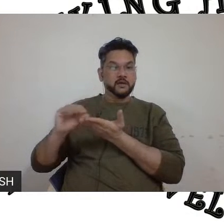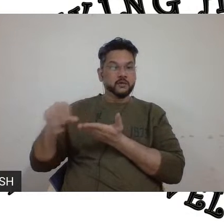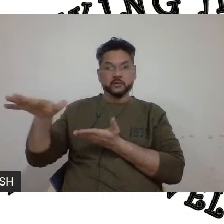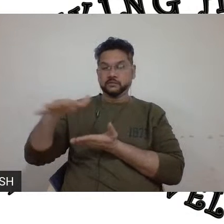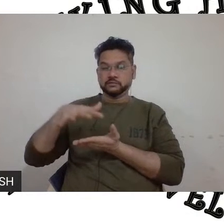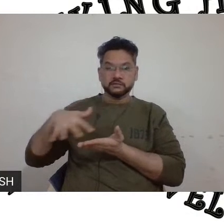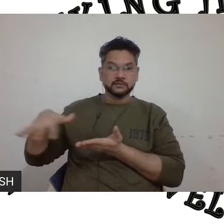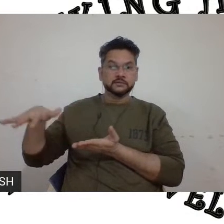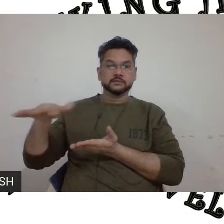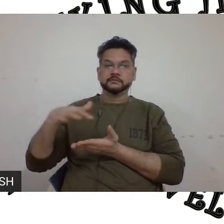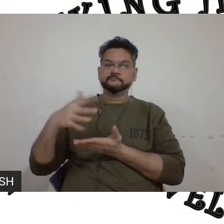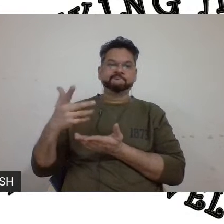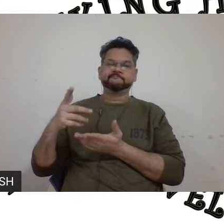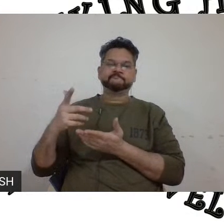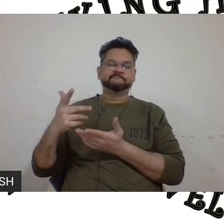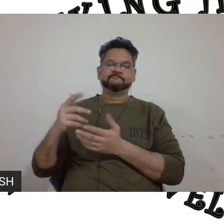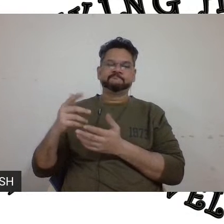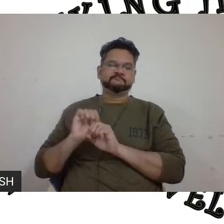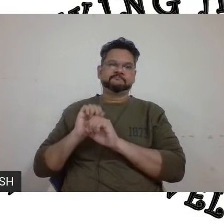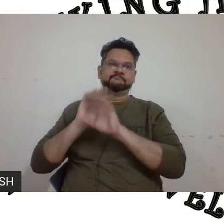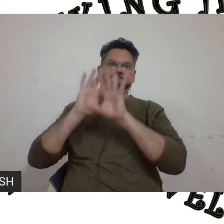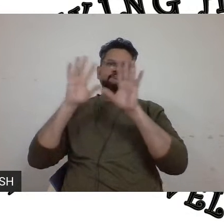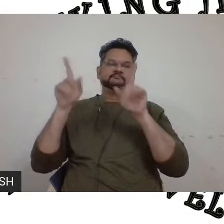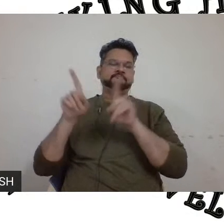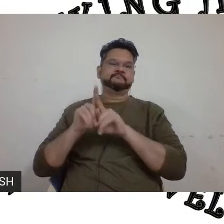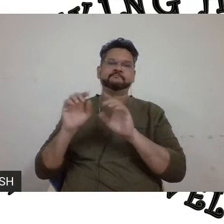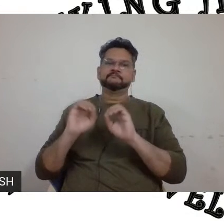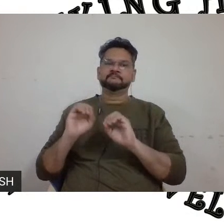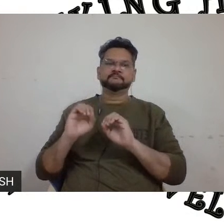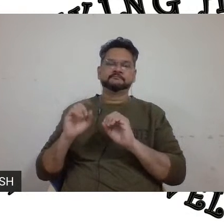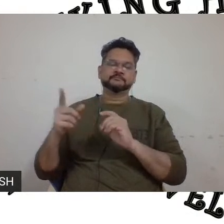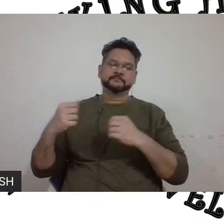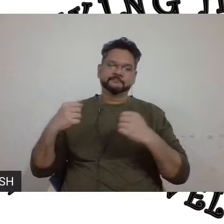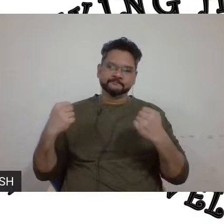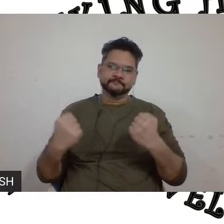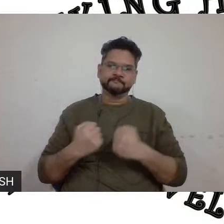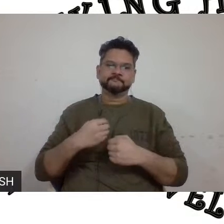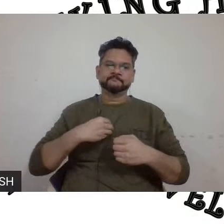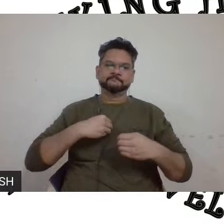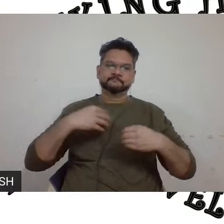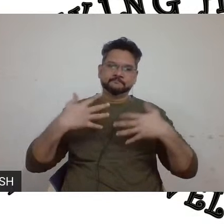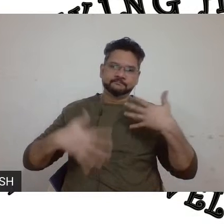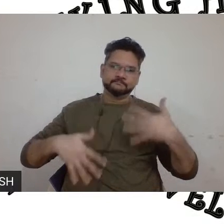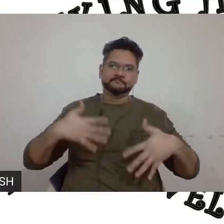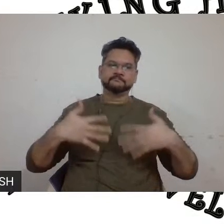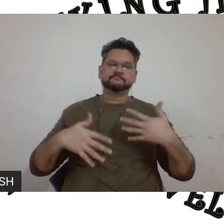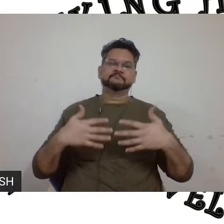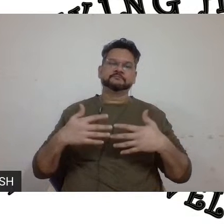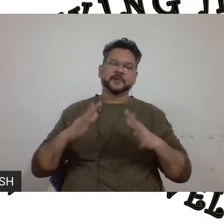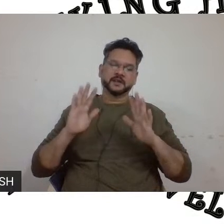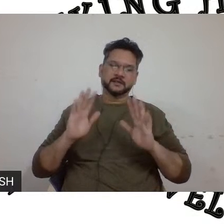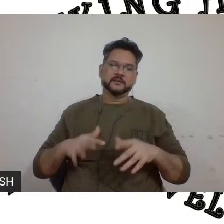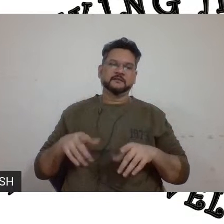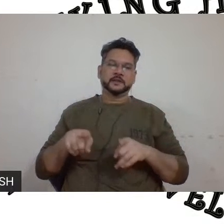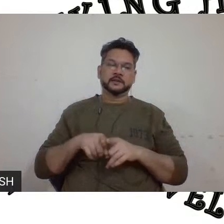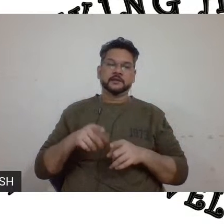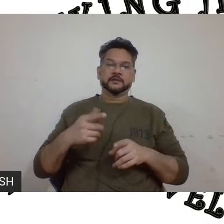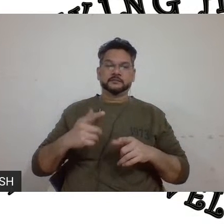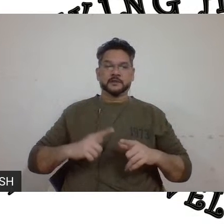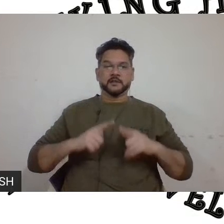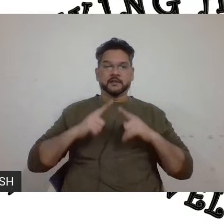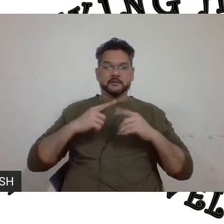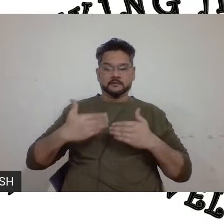in the dark side. They are still struggling for their basic amenities or basic rights.